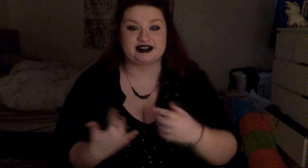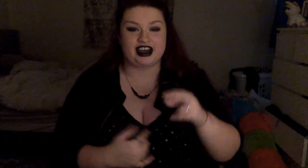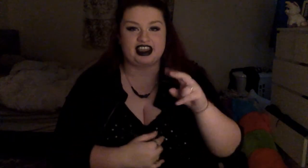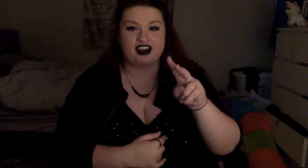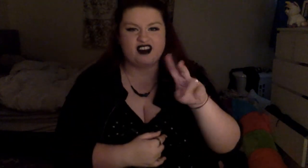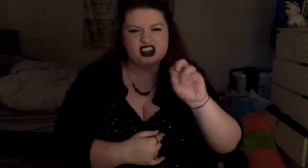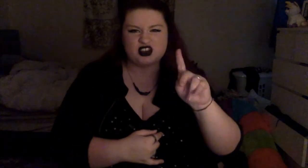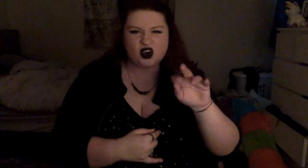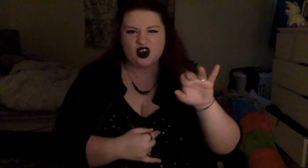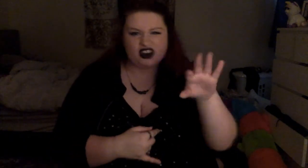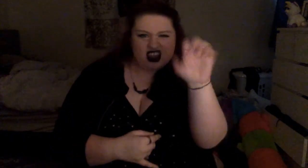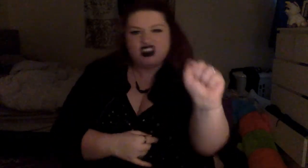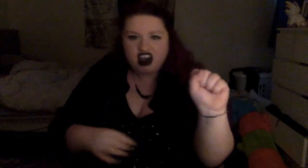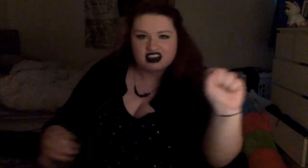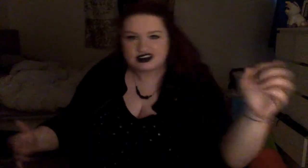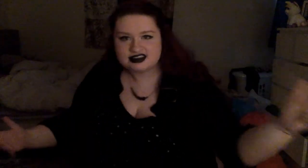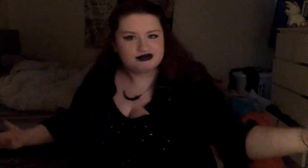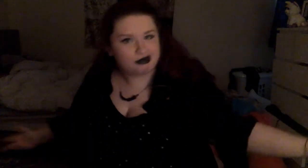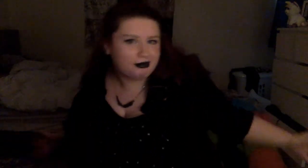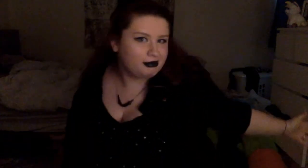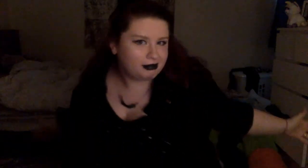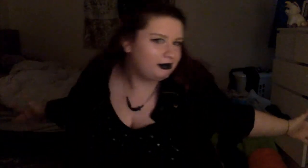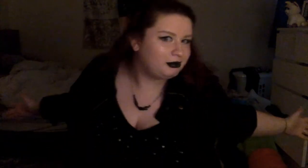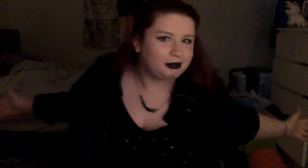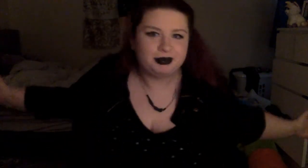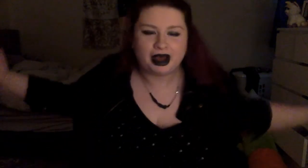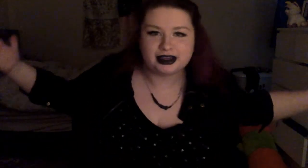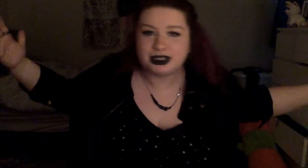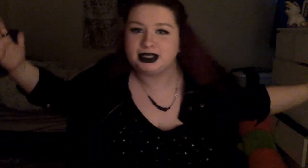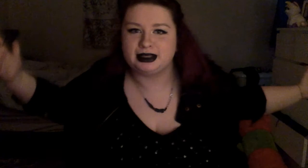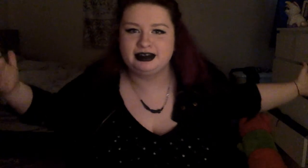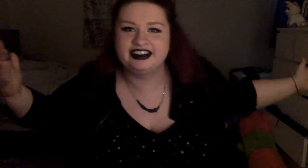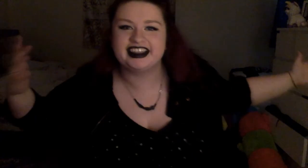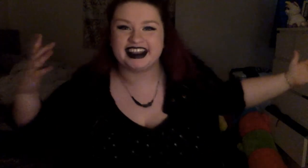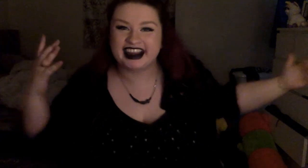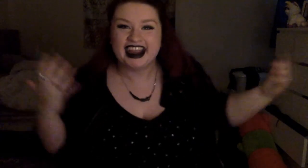satisfying. Victorious. I did it. Like,